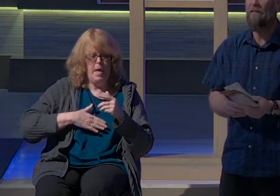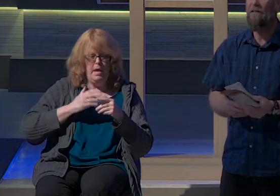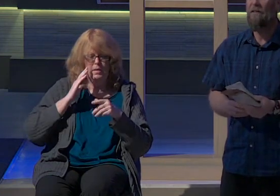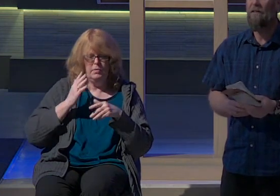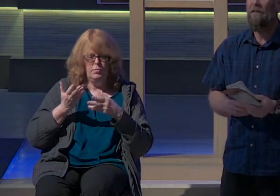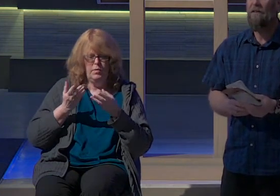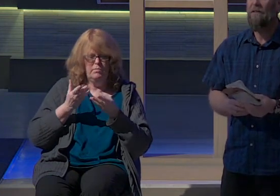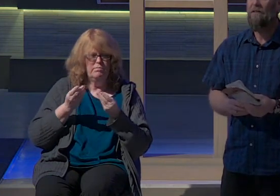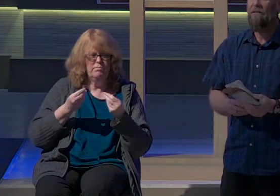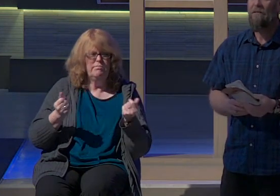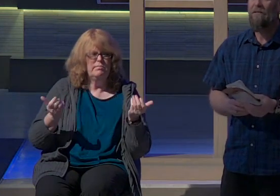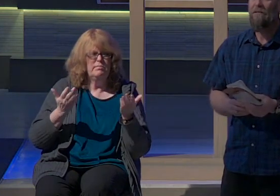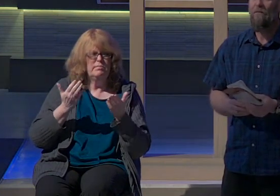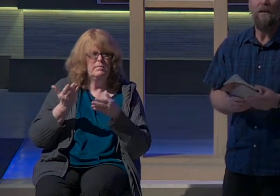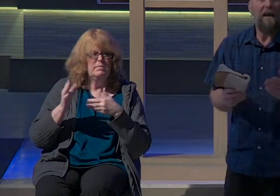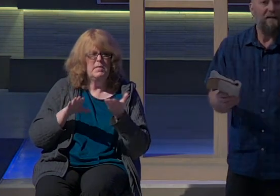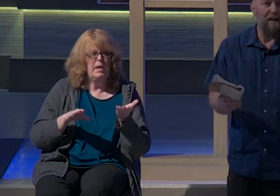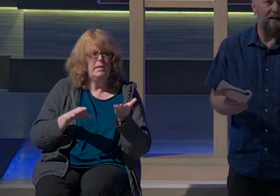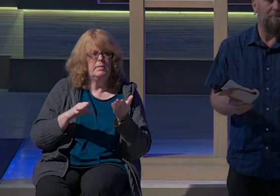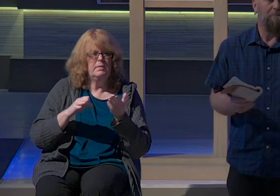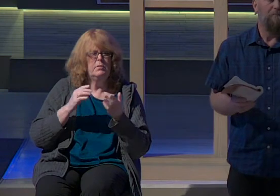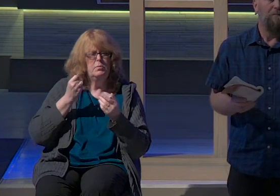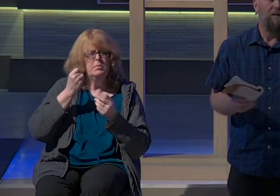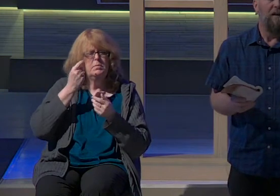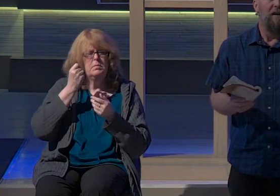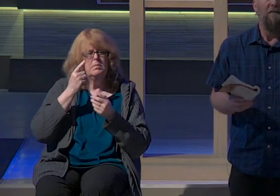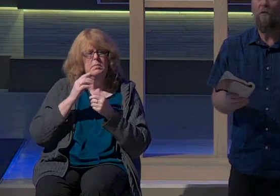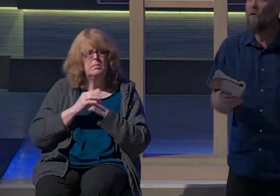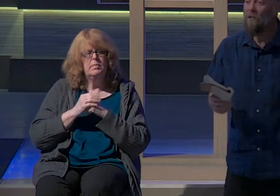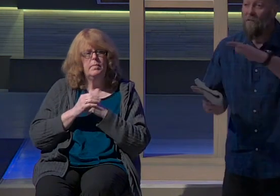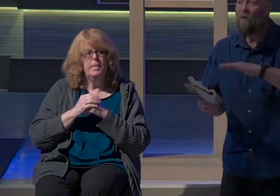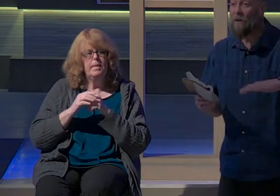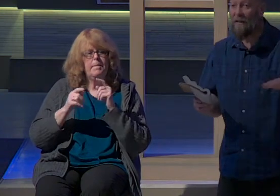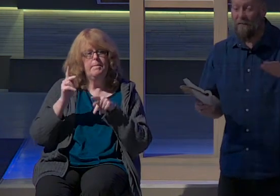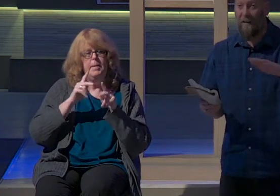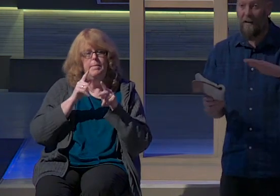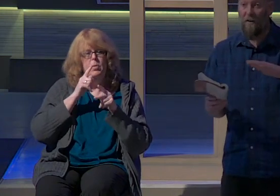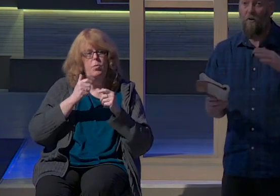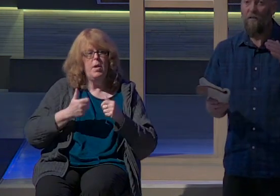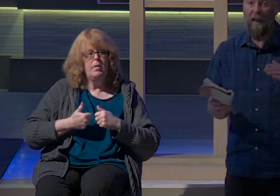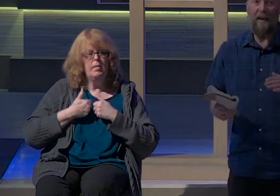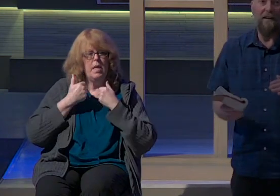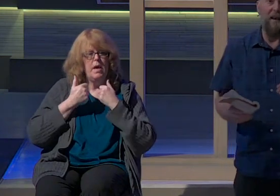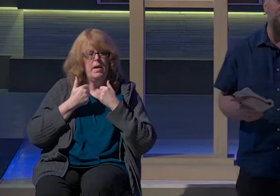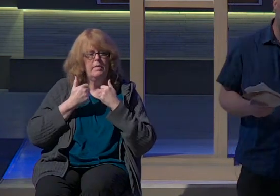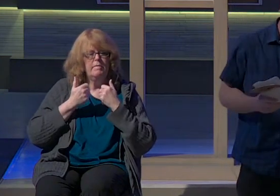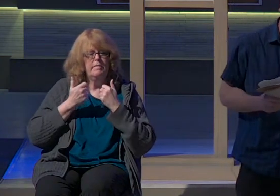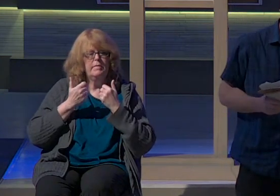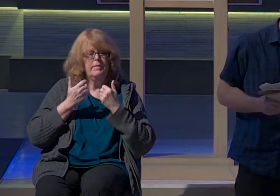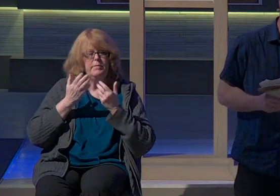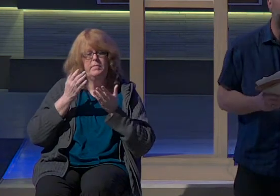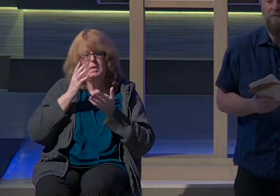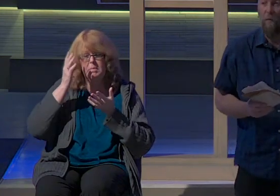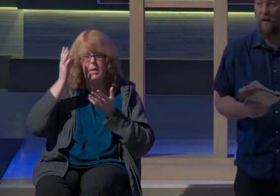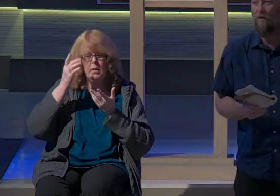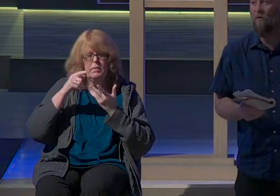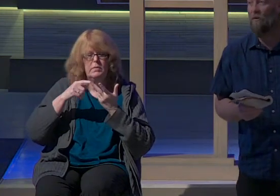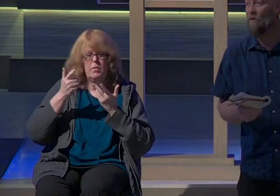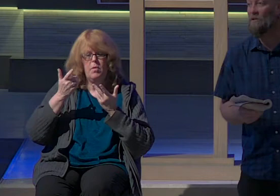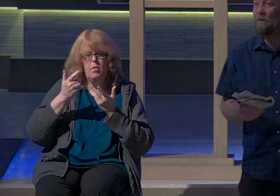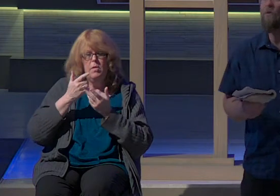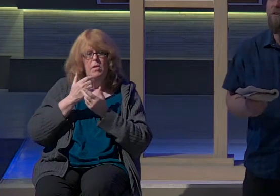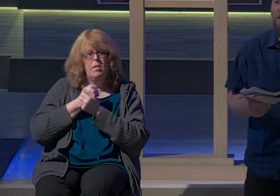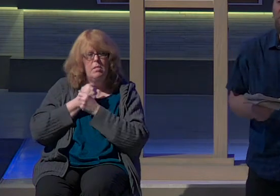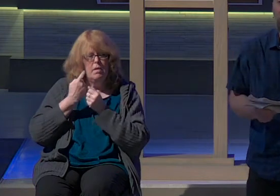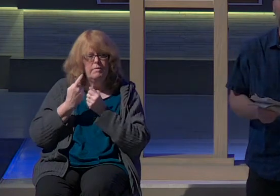right? We get that. For those of us who are living, who have had a parent or a loved one